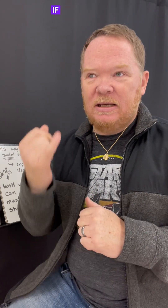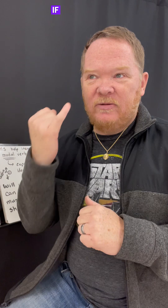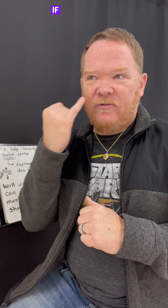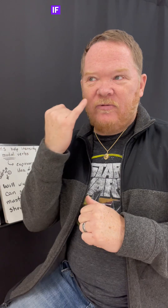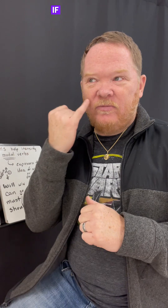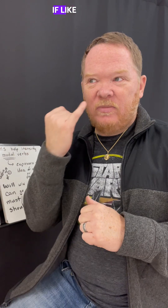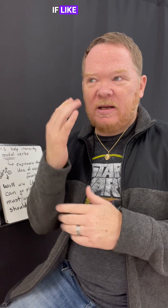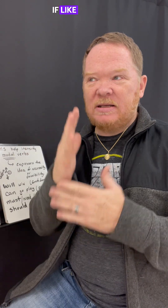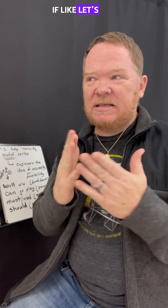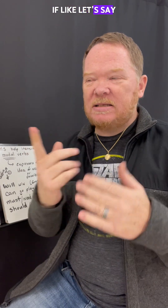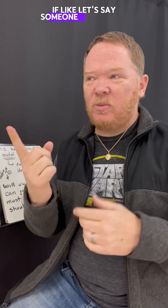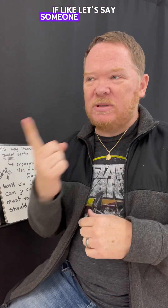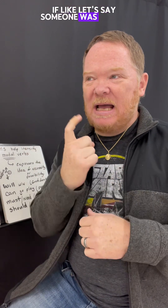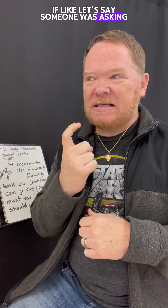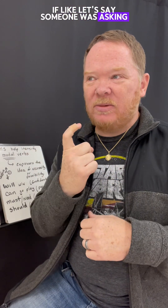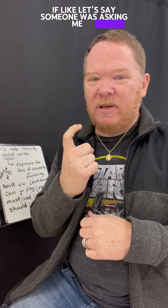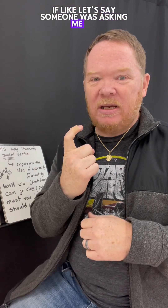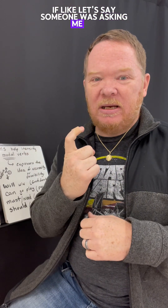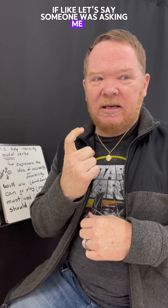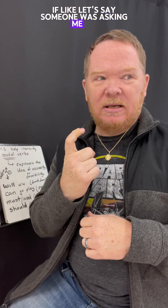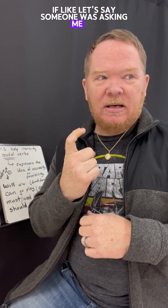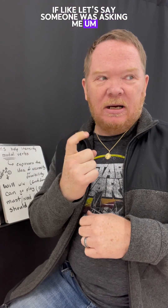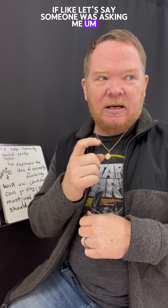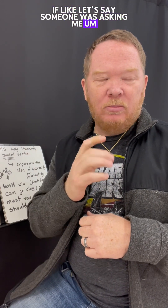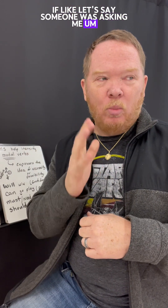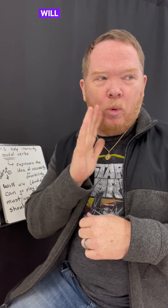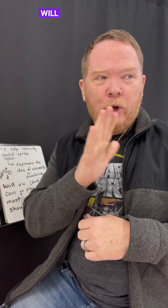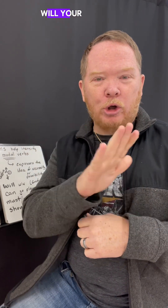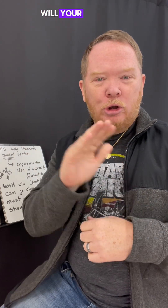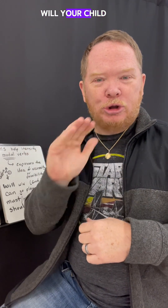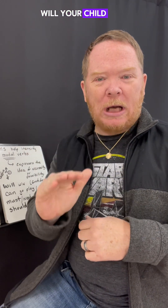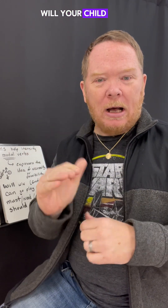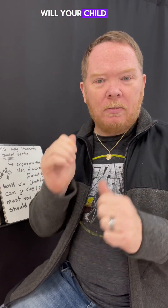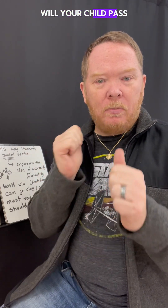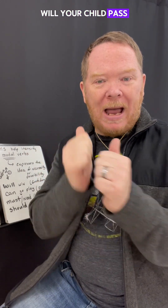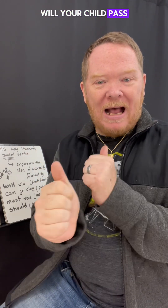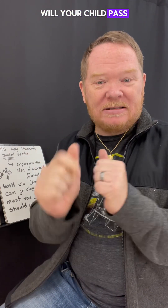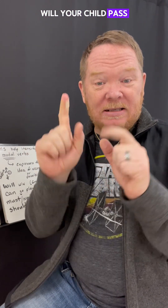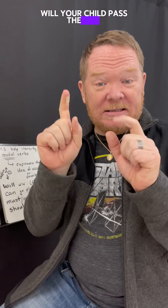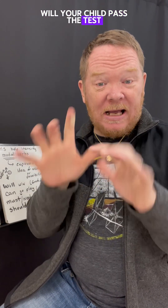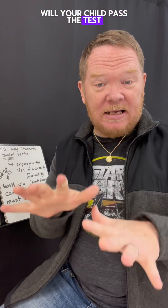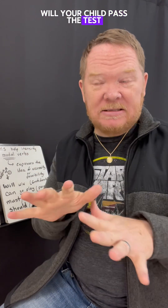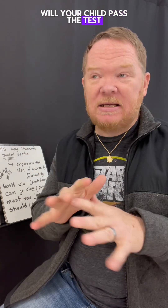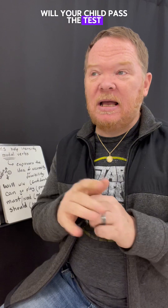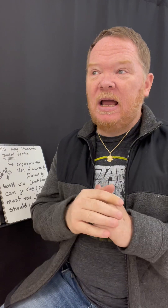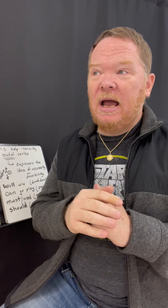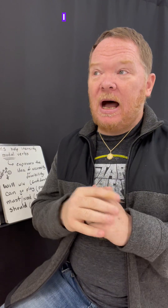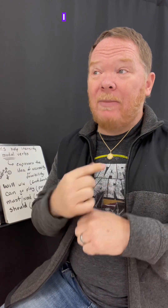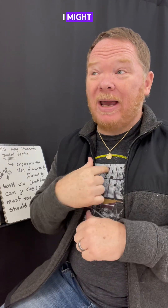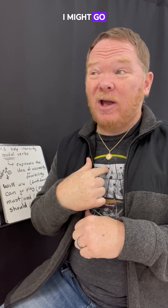if, like, let's say someone was asking me, will your child pass the test? I might